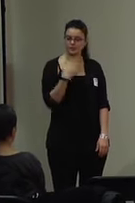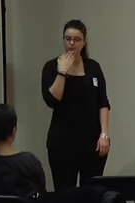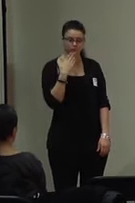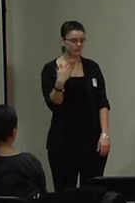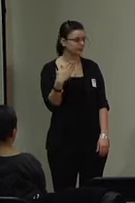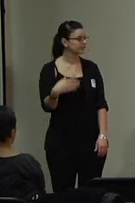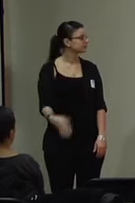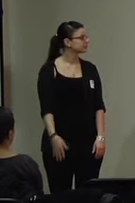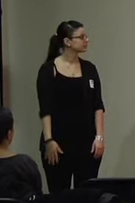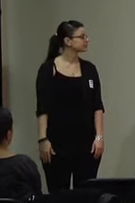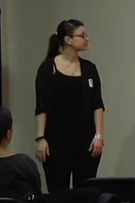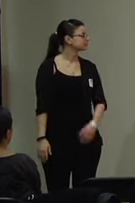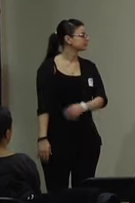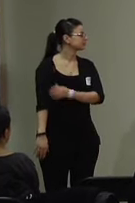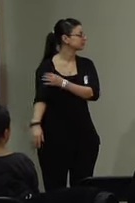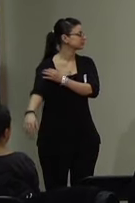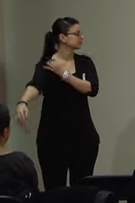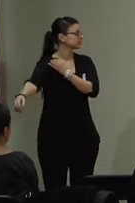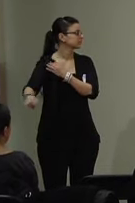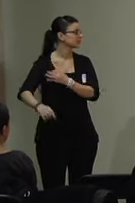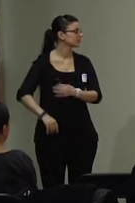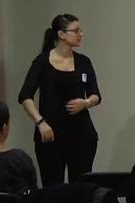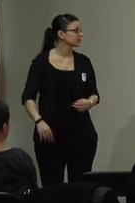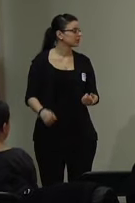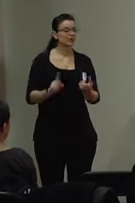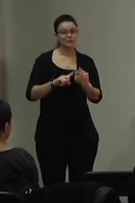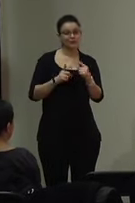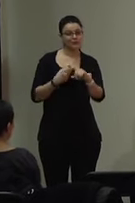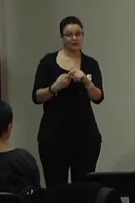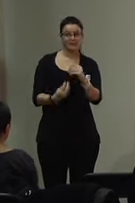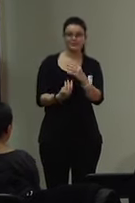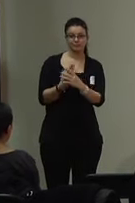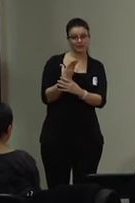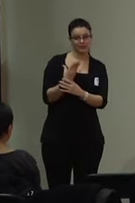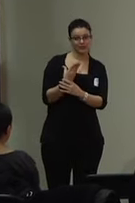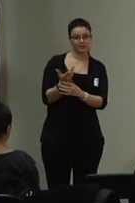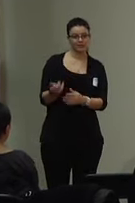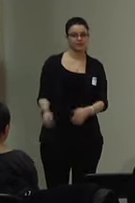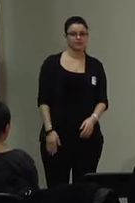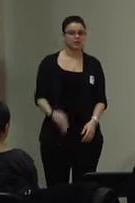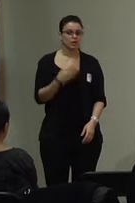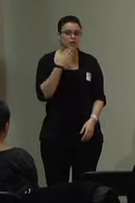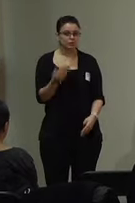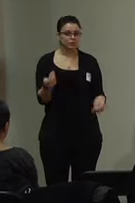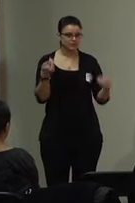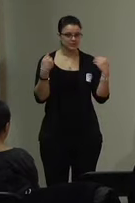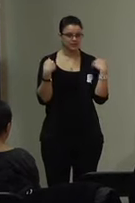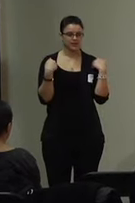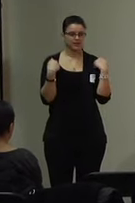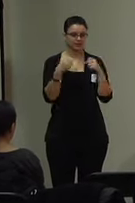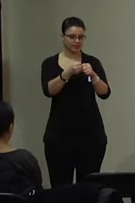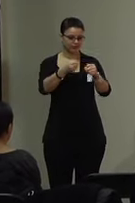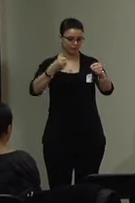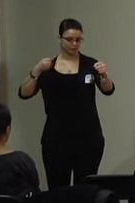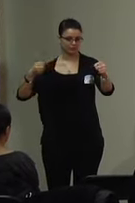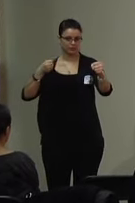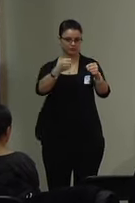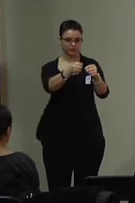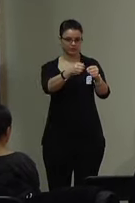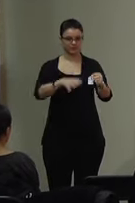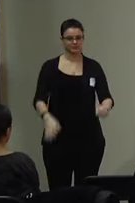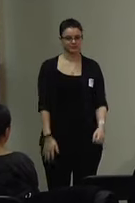Especially if you have friends who are following a plant-based diet, maybe you are, maybe you're not, but it's a great thing to just keep on hand for friends and family who might be coming